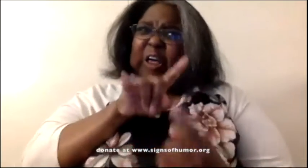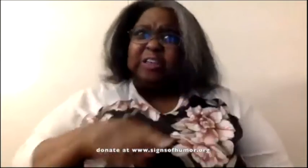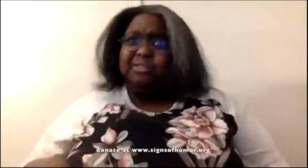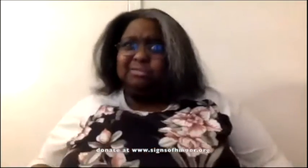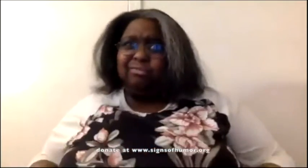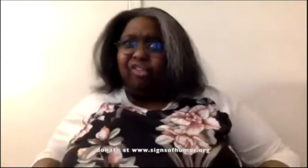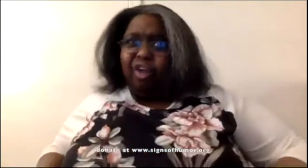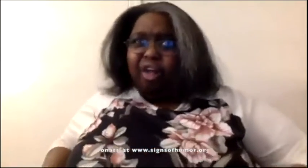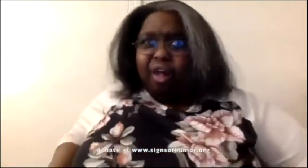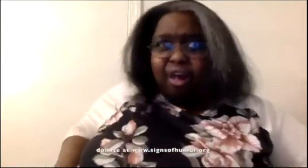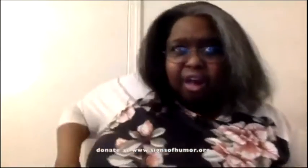Here it comes.